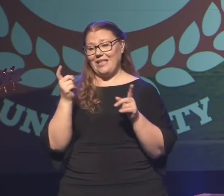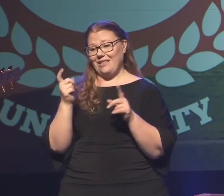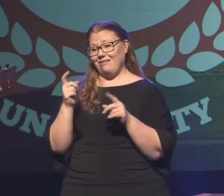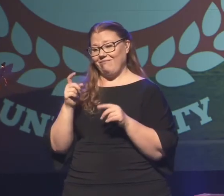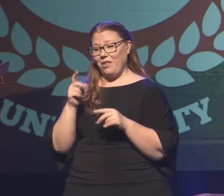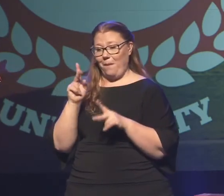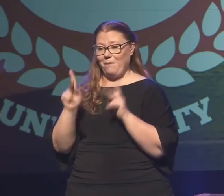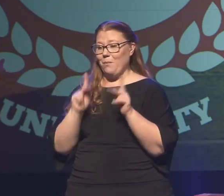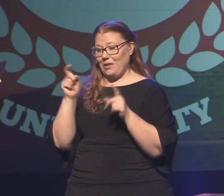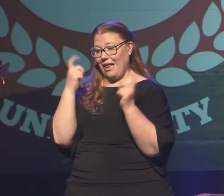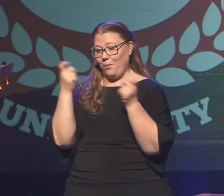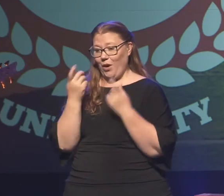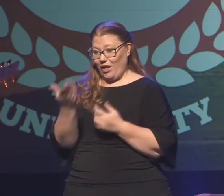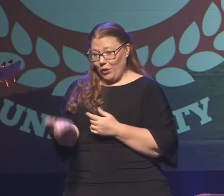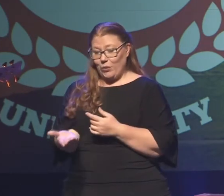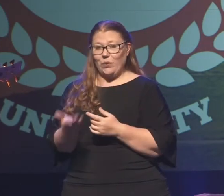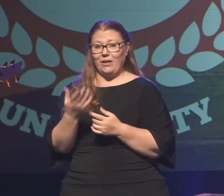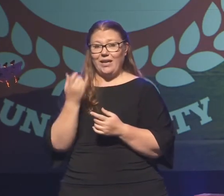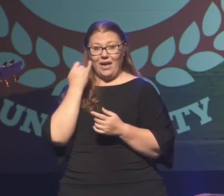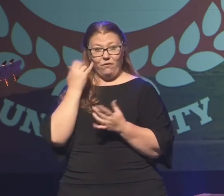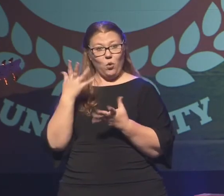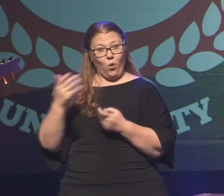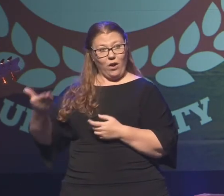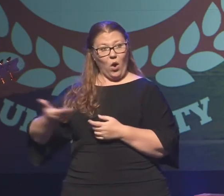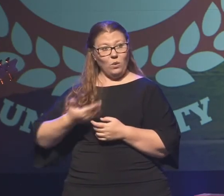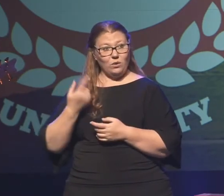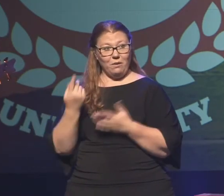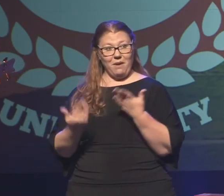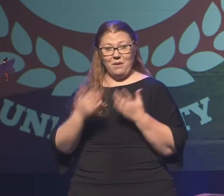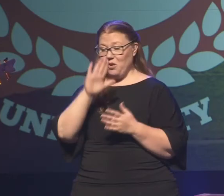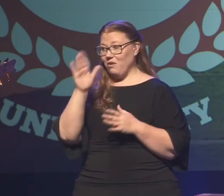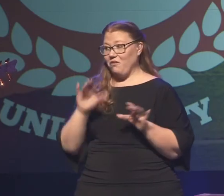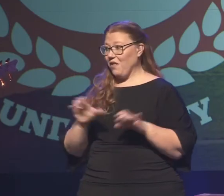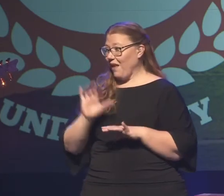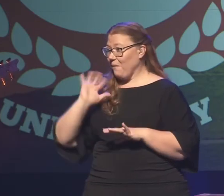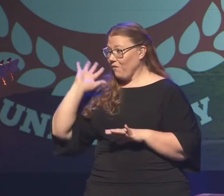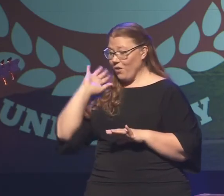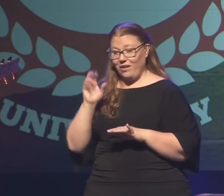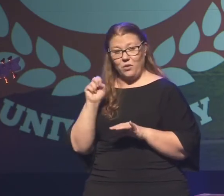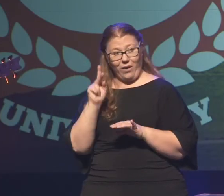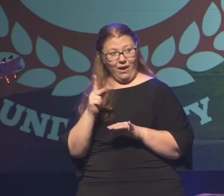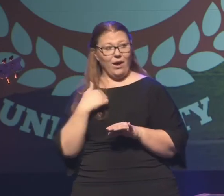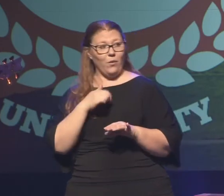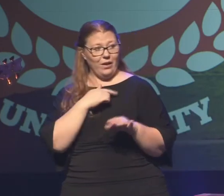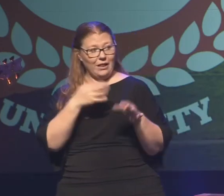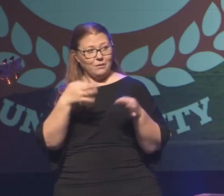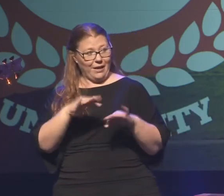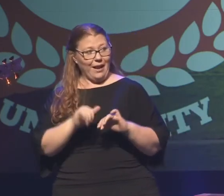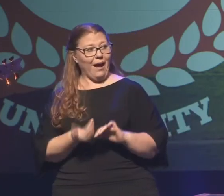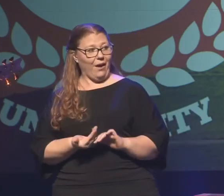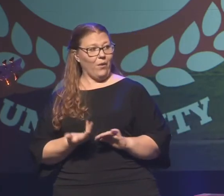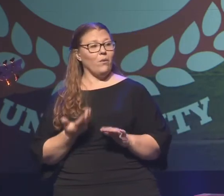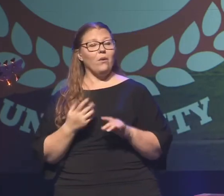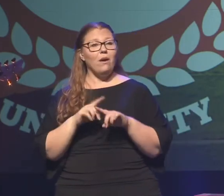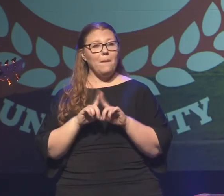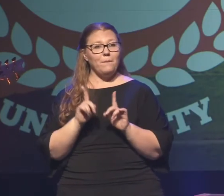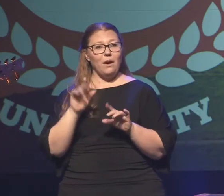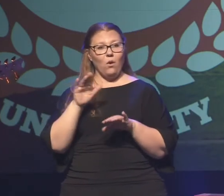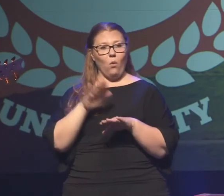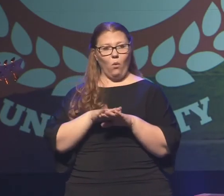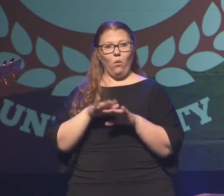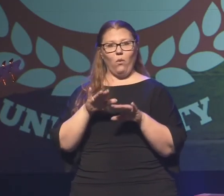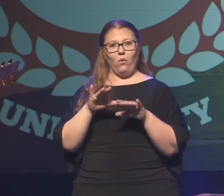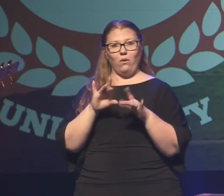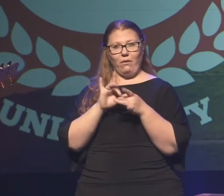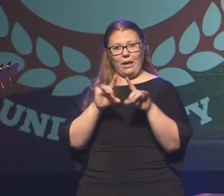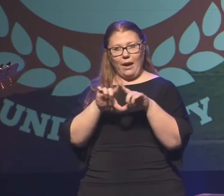coming weeks or so. If you'd be interested in hosting one, maybe you never have, that's all right. We'll give you some help. But just on that Connect box,